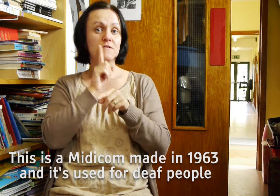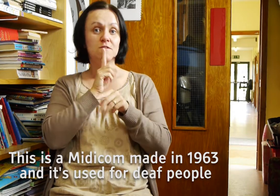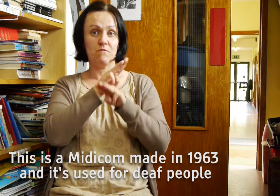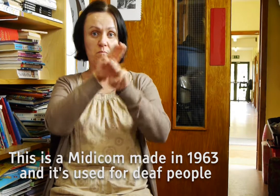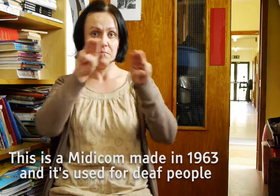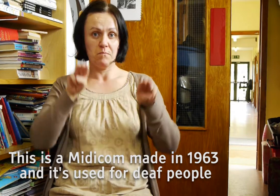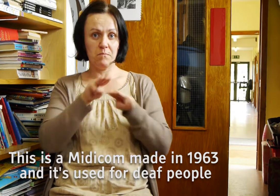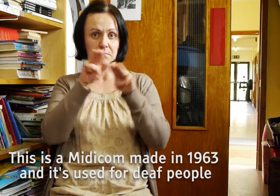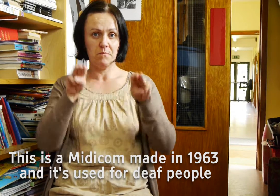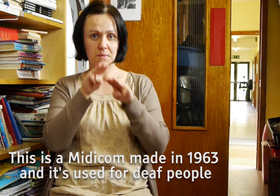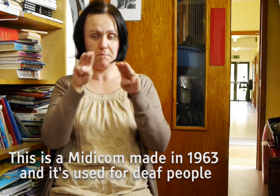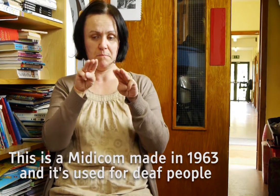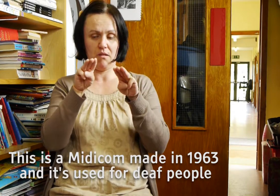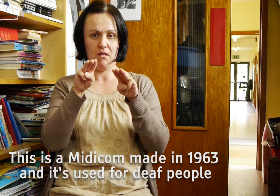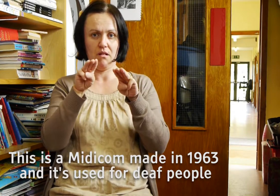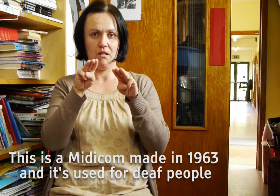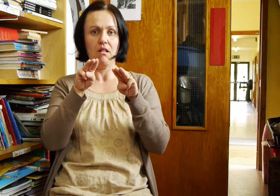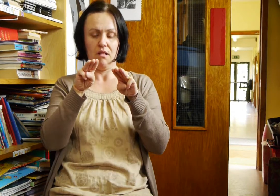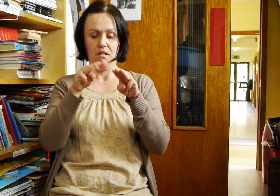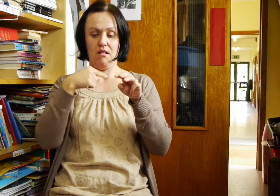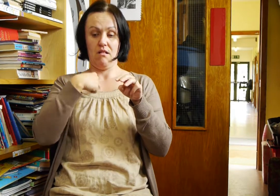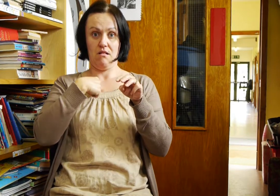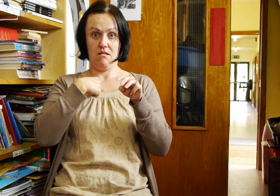1963 and it's used for deaf people.